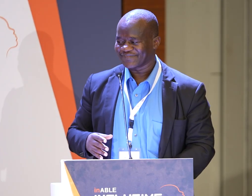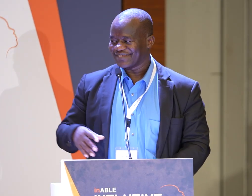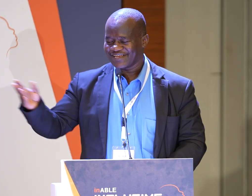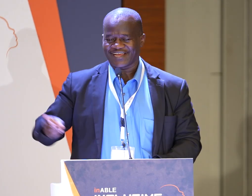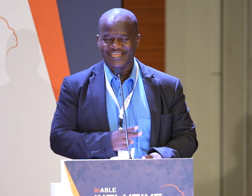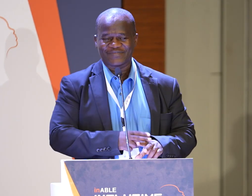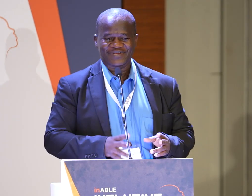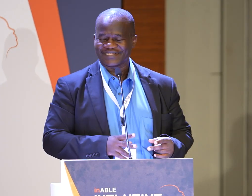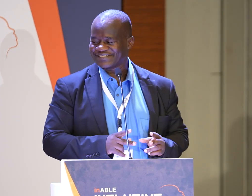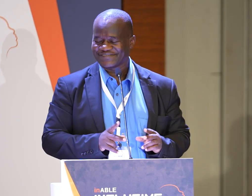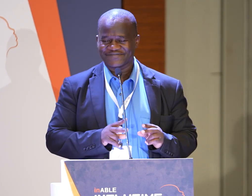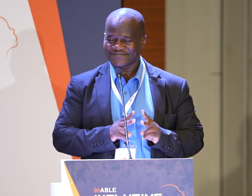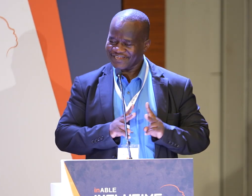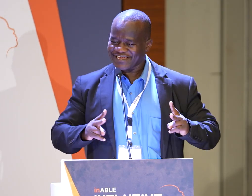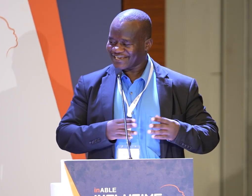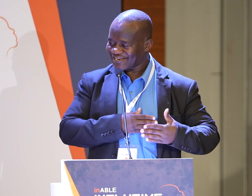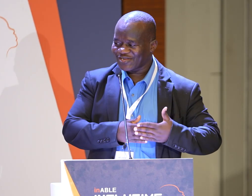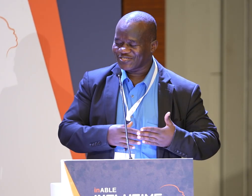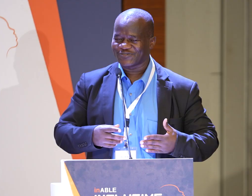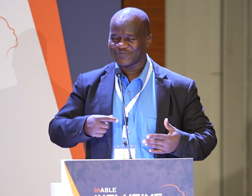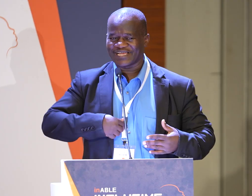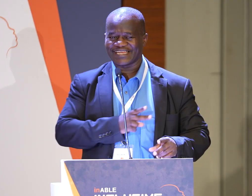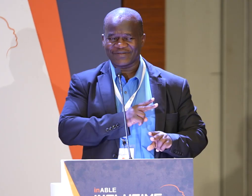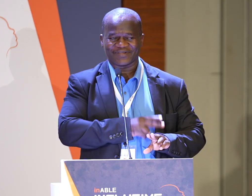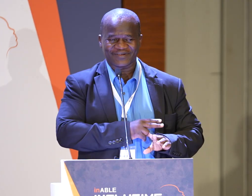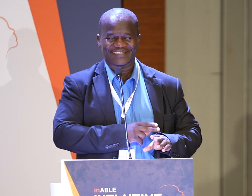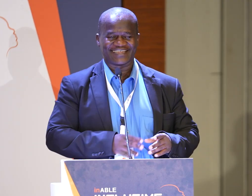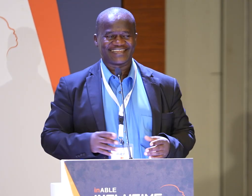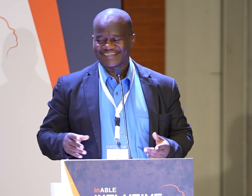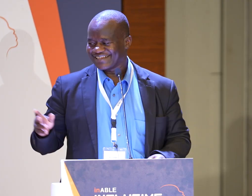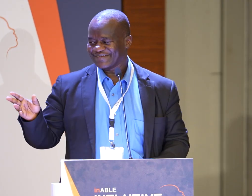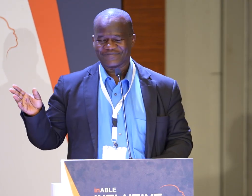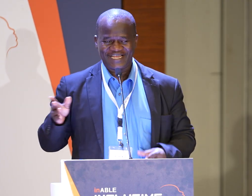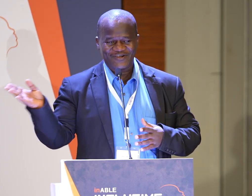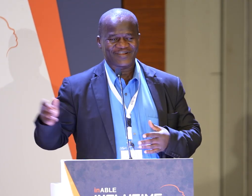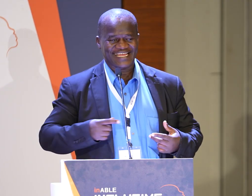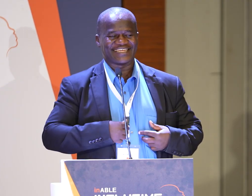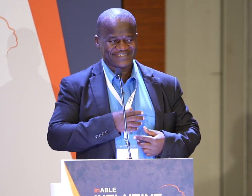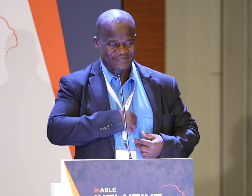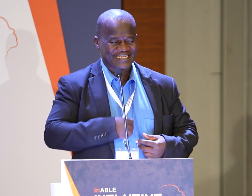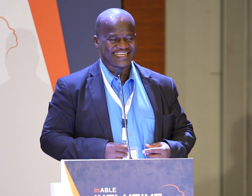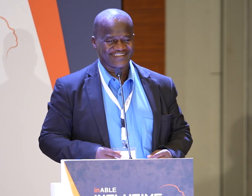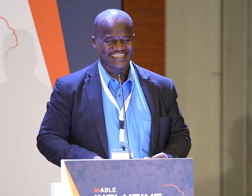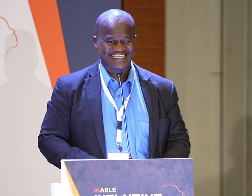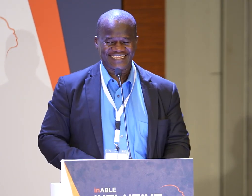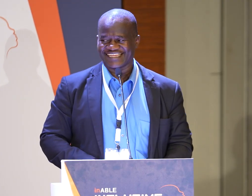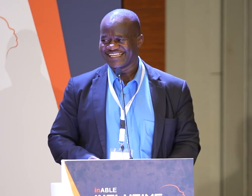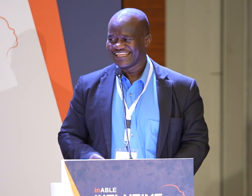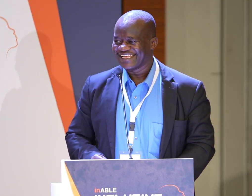Shura. Her name is very close to my name, you know, Michael and Mika, you